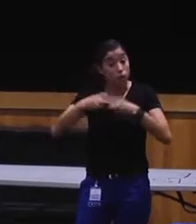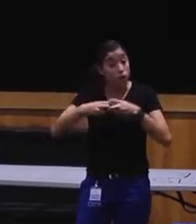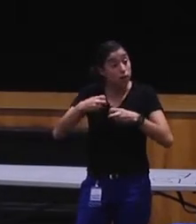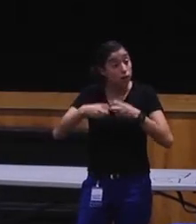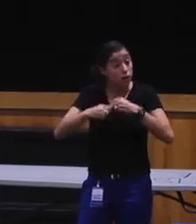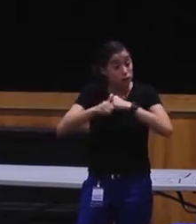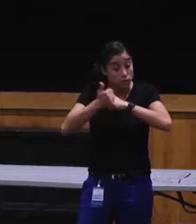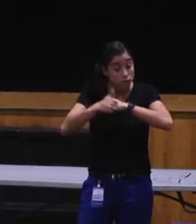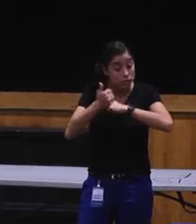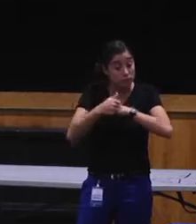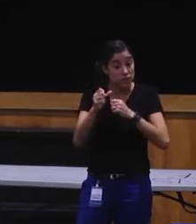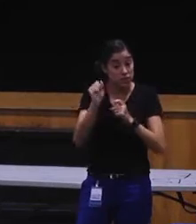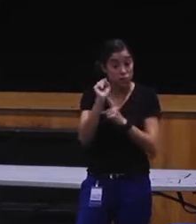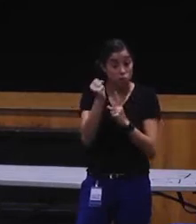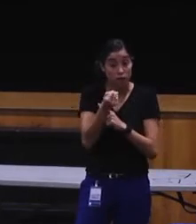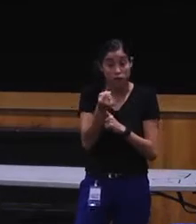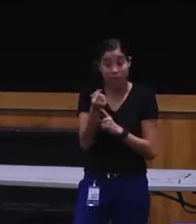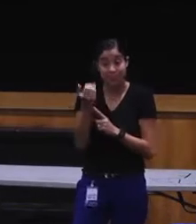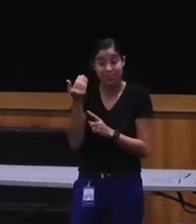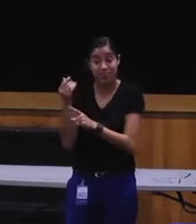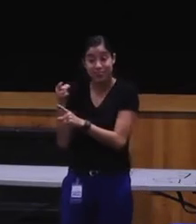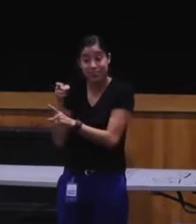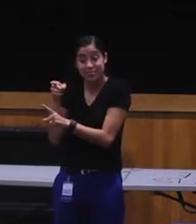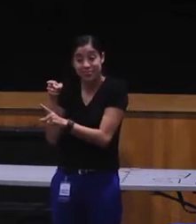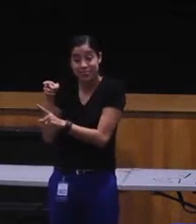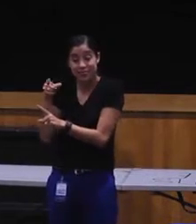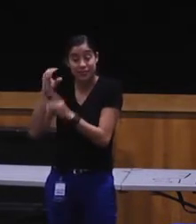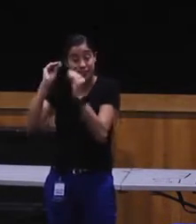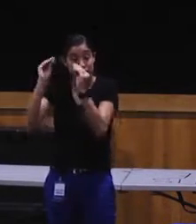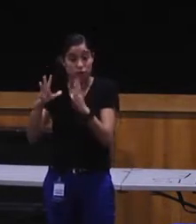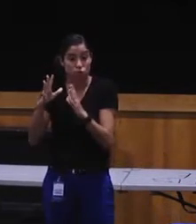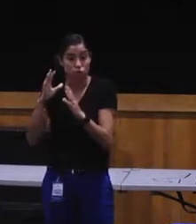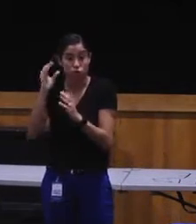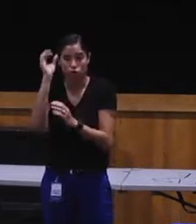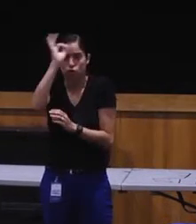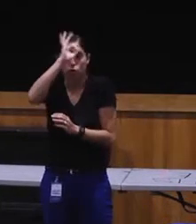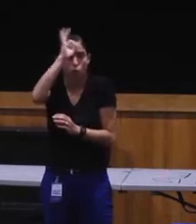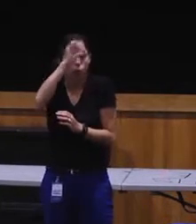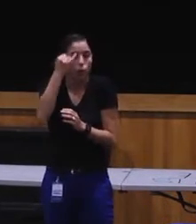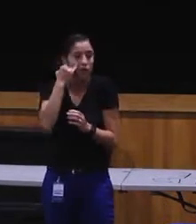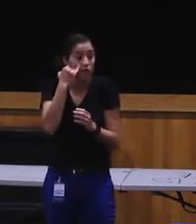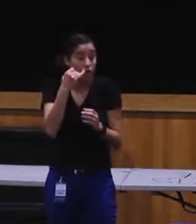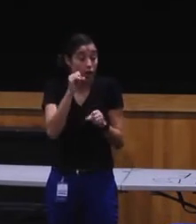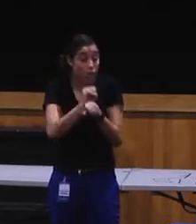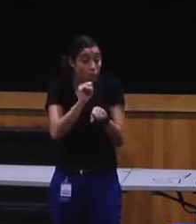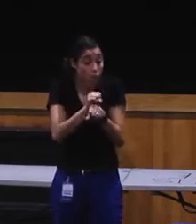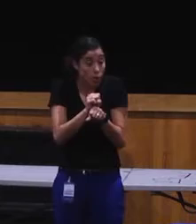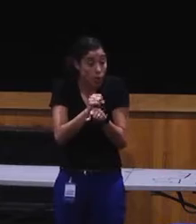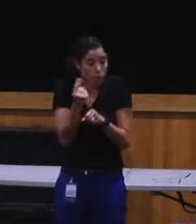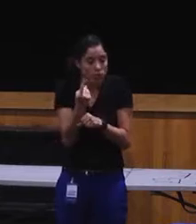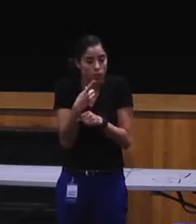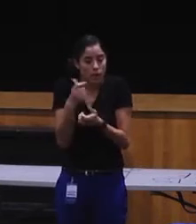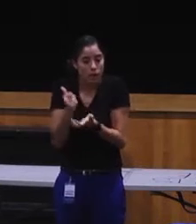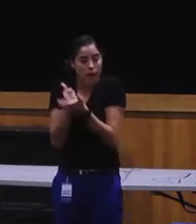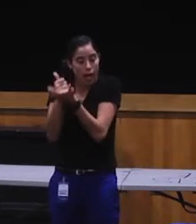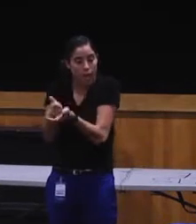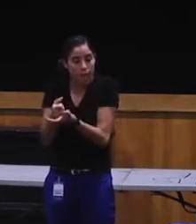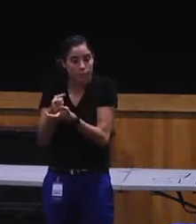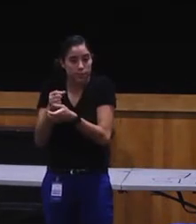don't know who they don't know if that person is an employee or if somebody they need to help in a crisis situation. We